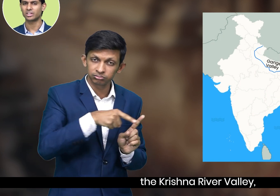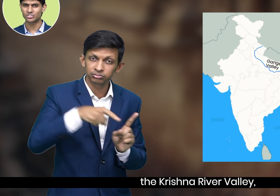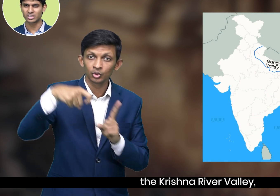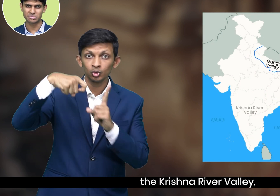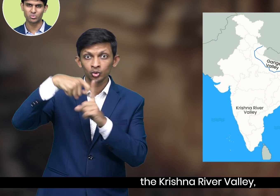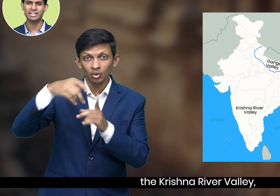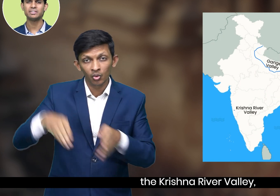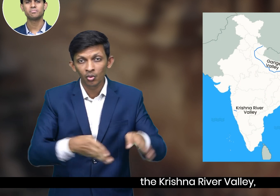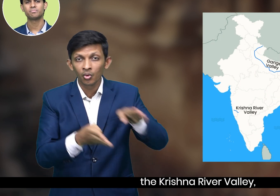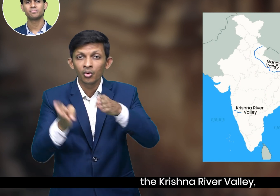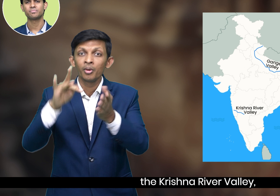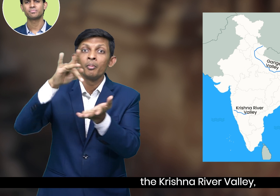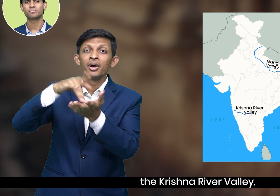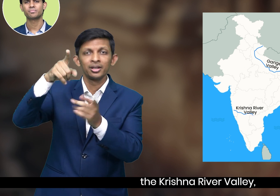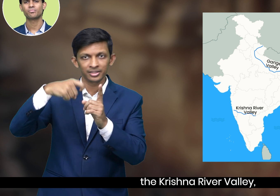the Krishna River Valley,